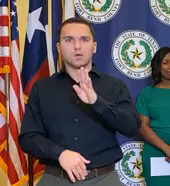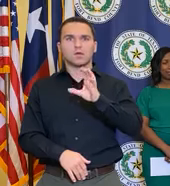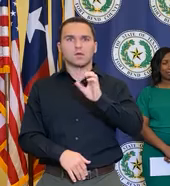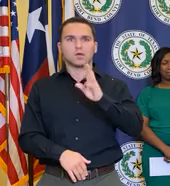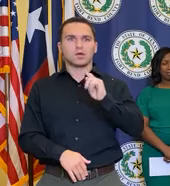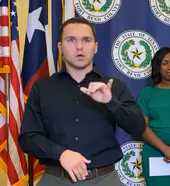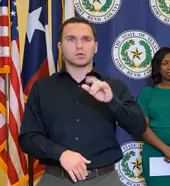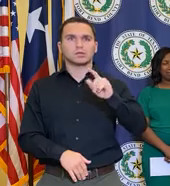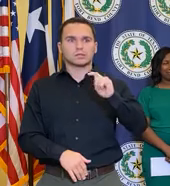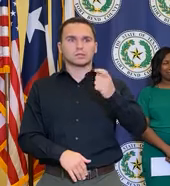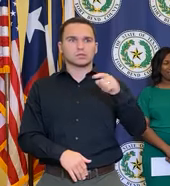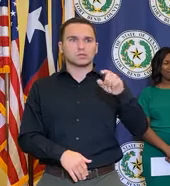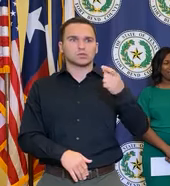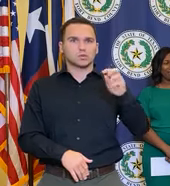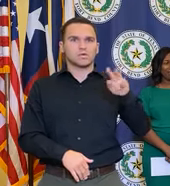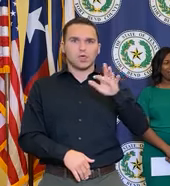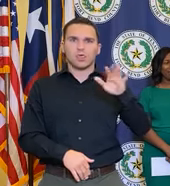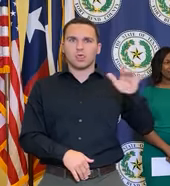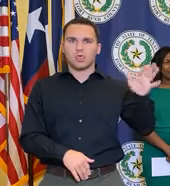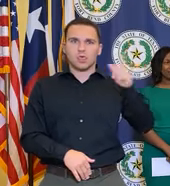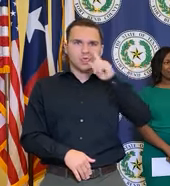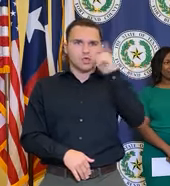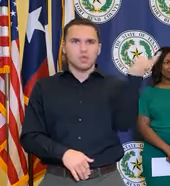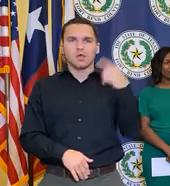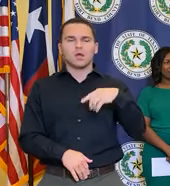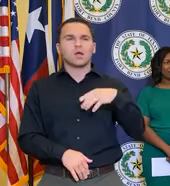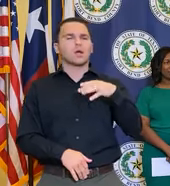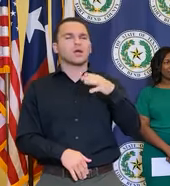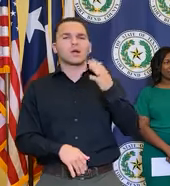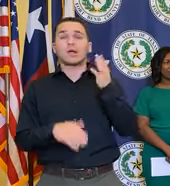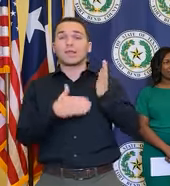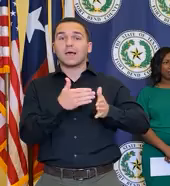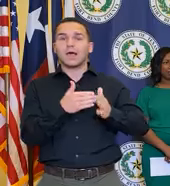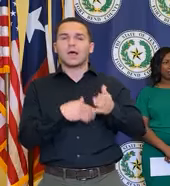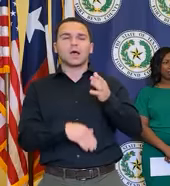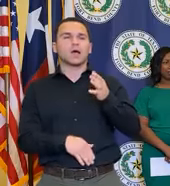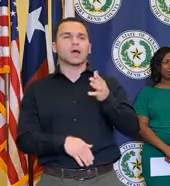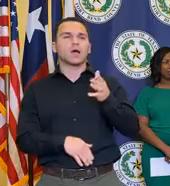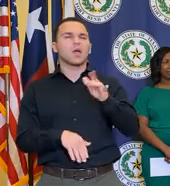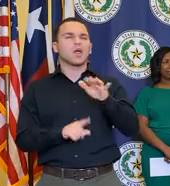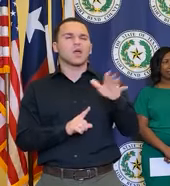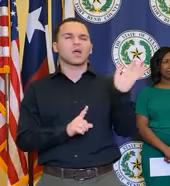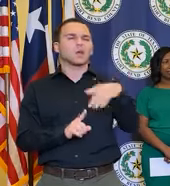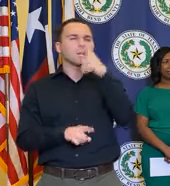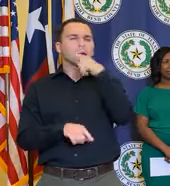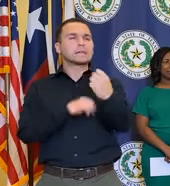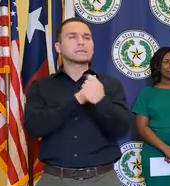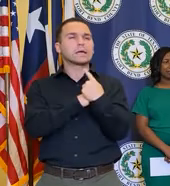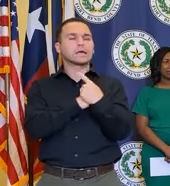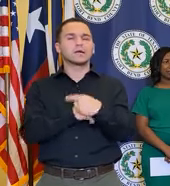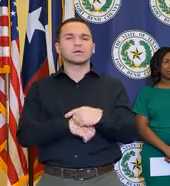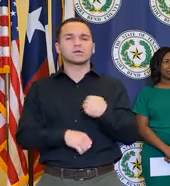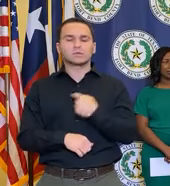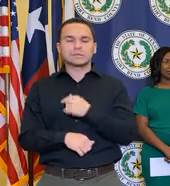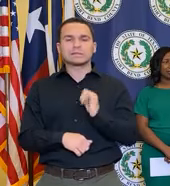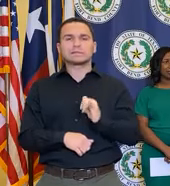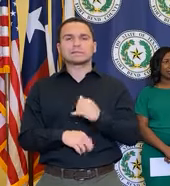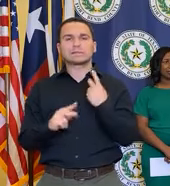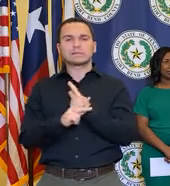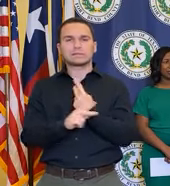say, can you spell it? Then they say at the end, can you just text it to me? So we are trying to find a solution.